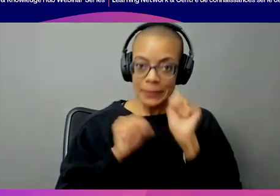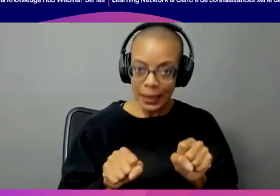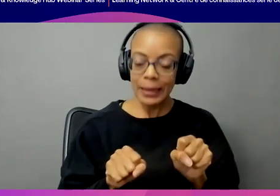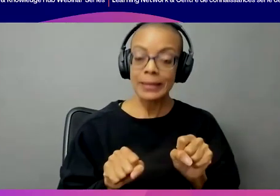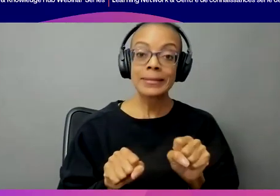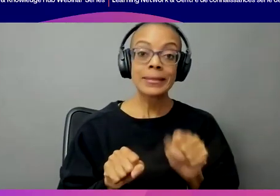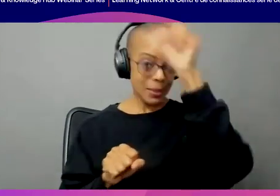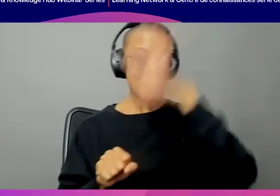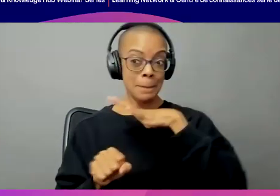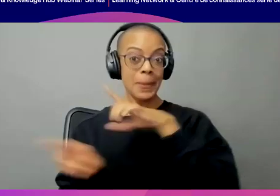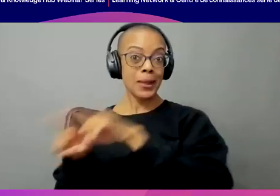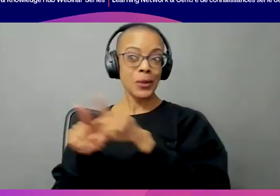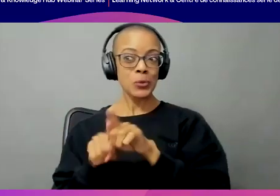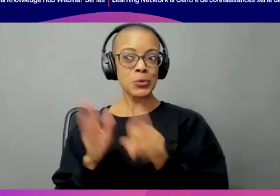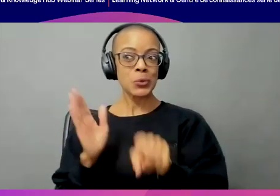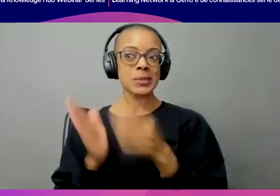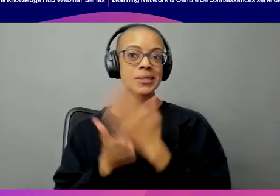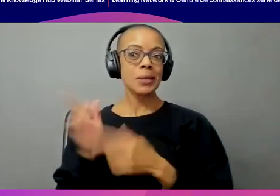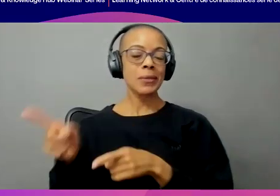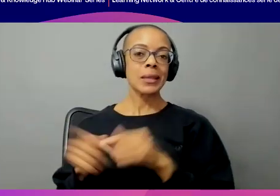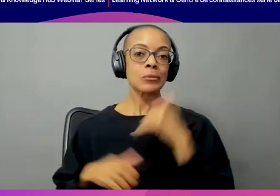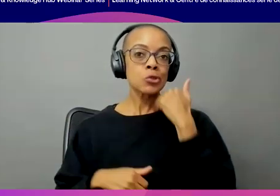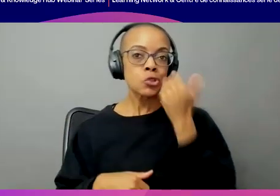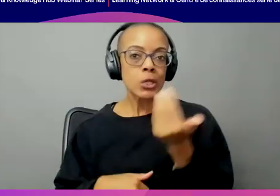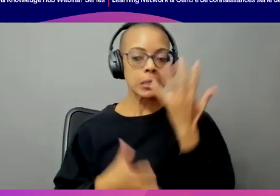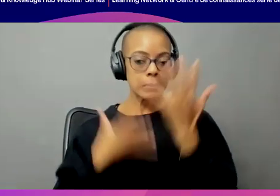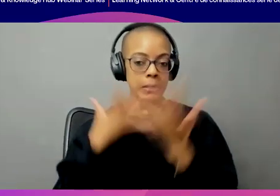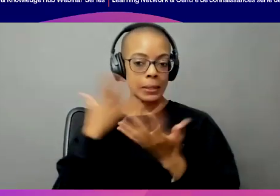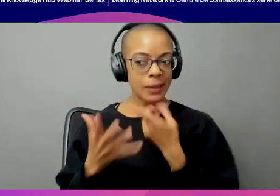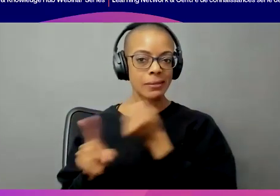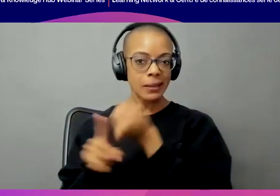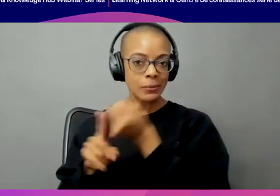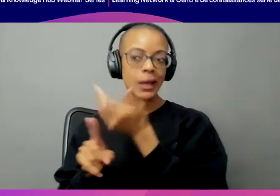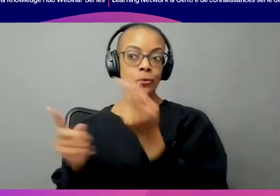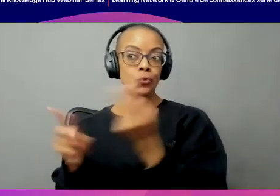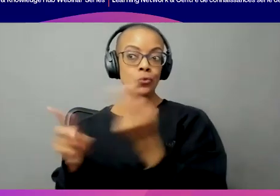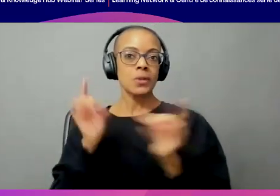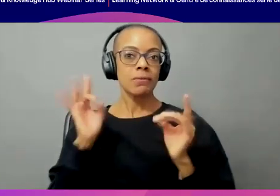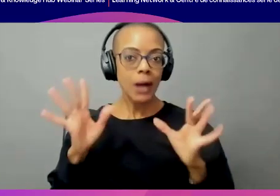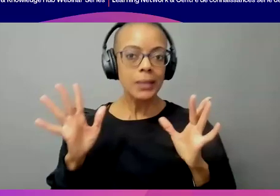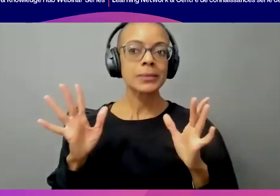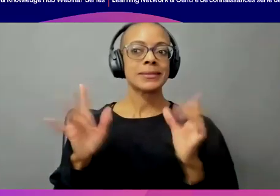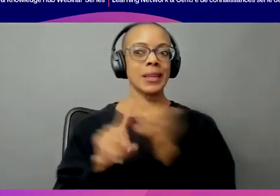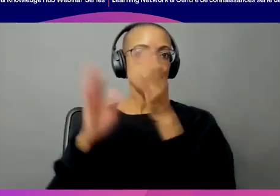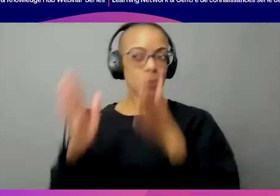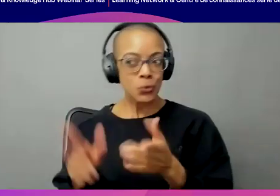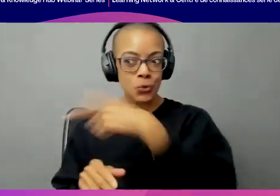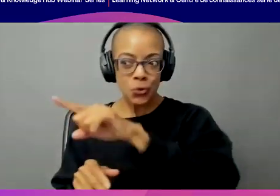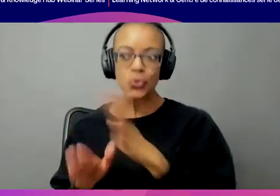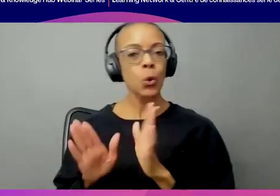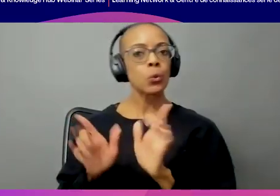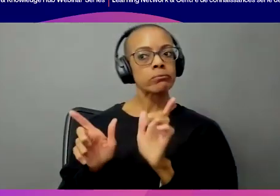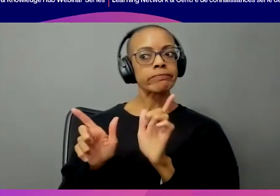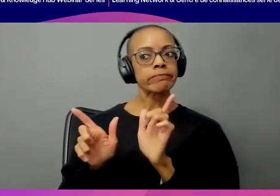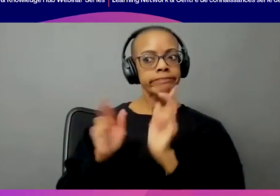men, there's often shame involved and stigma involved for their use of violence. So it's a way of sort of protecting around that.